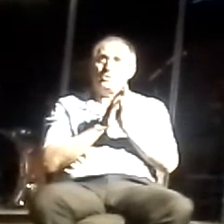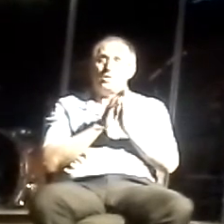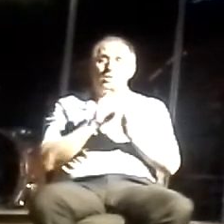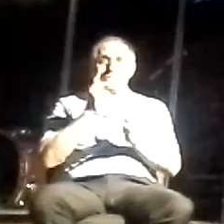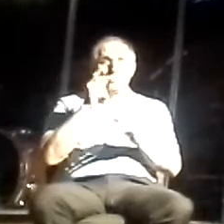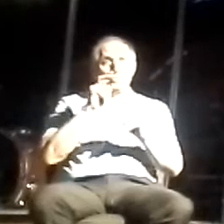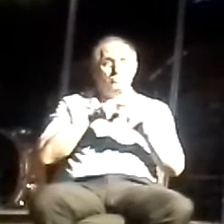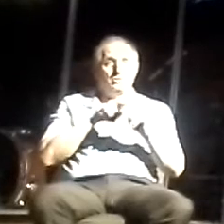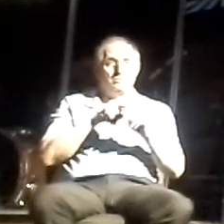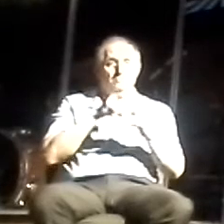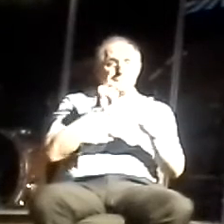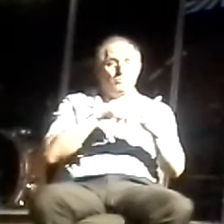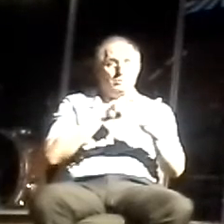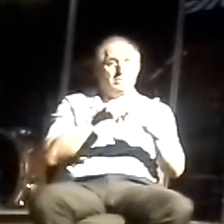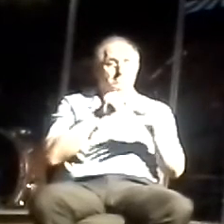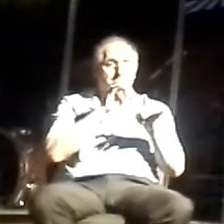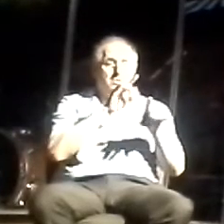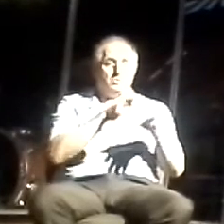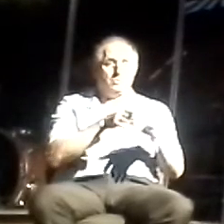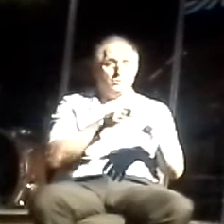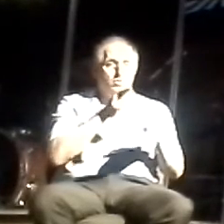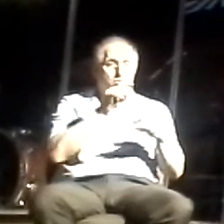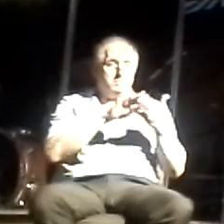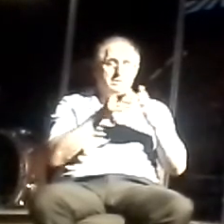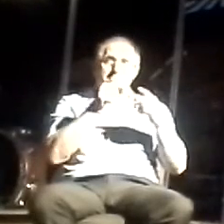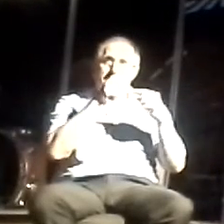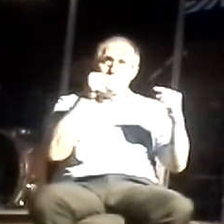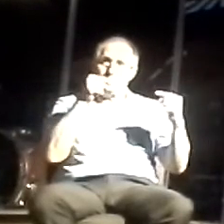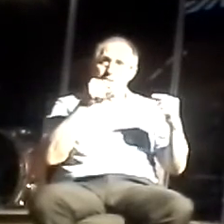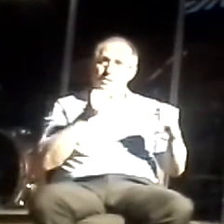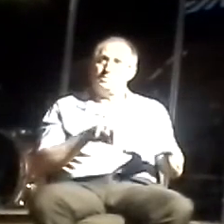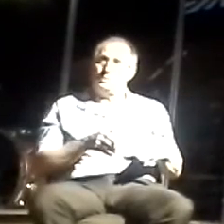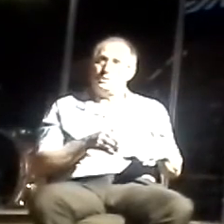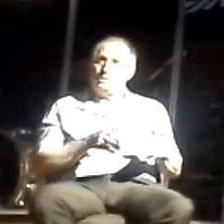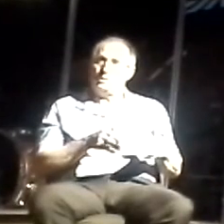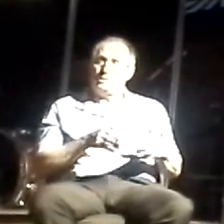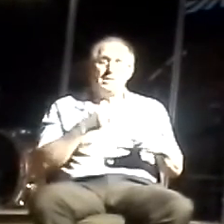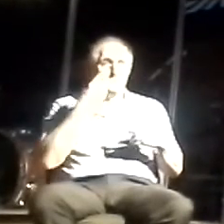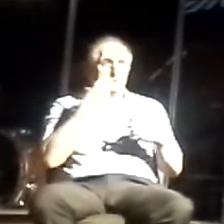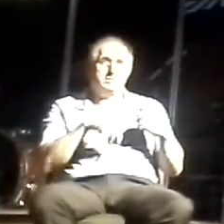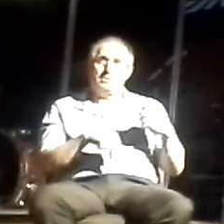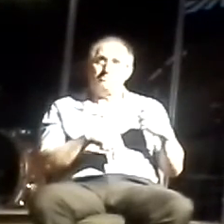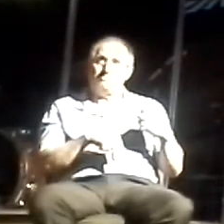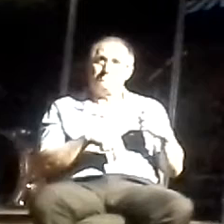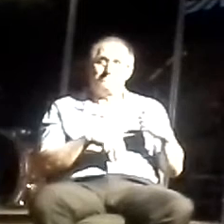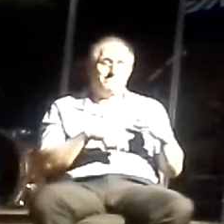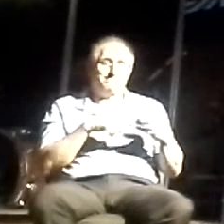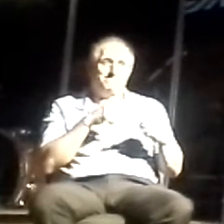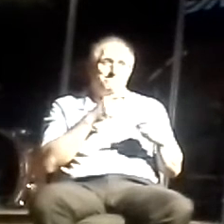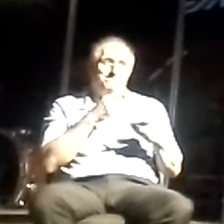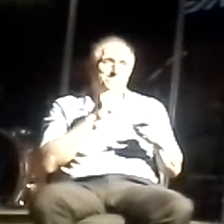The third one, correct a mocker and they will make an enemy of you. And that's a tough one. I don't have much to say about that.